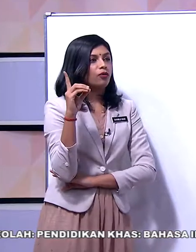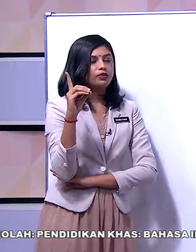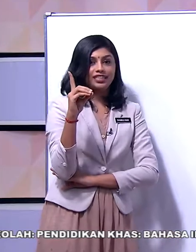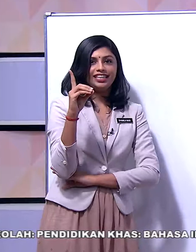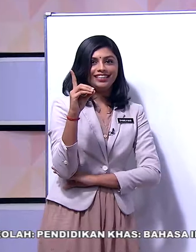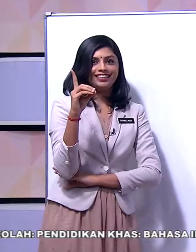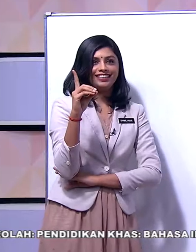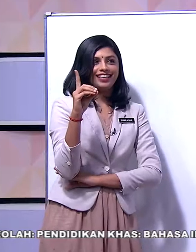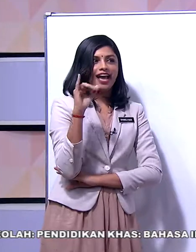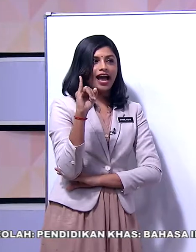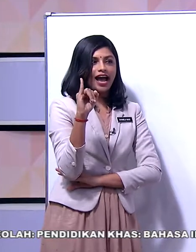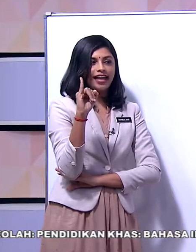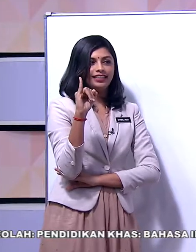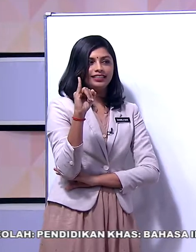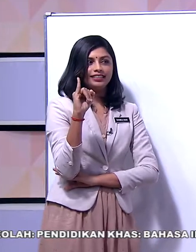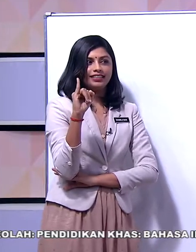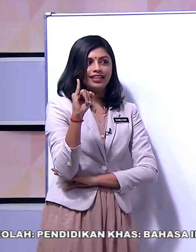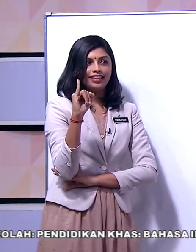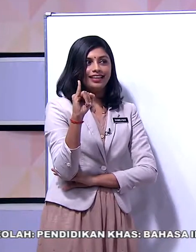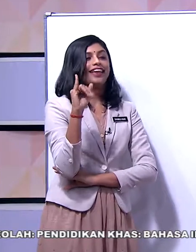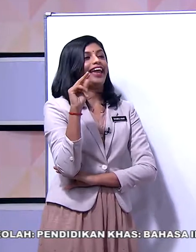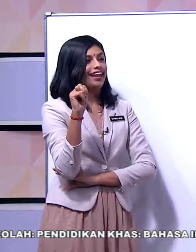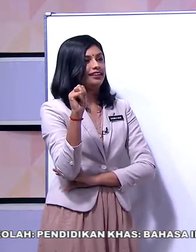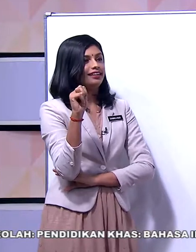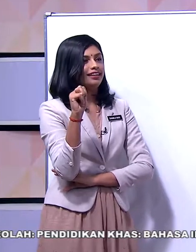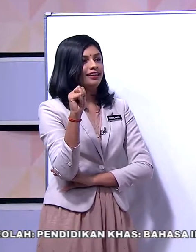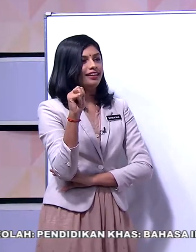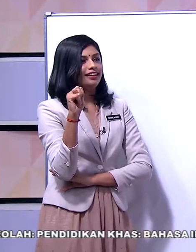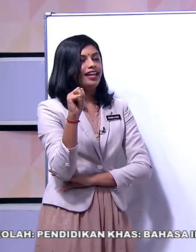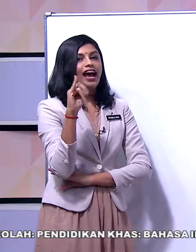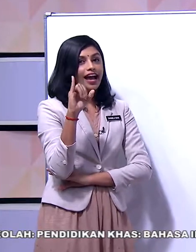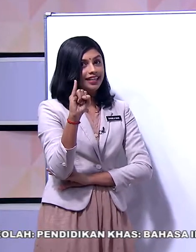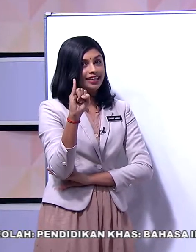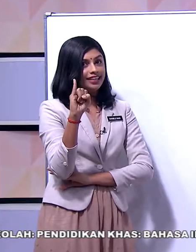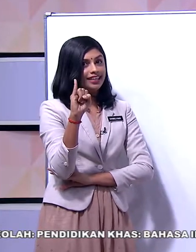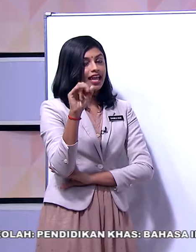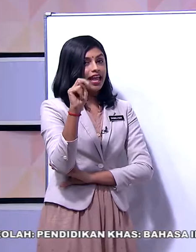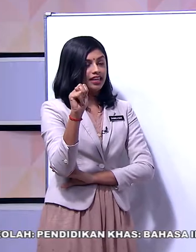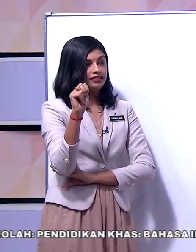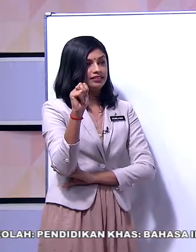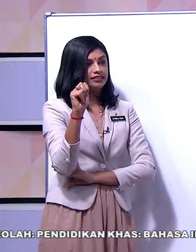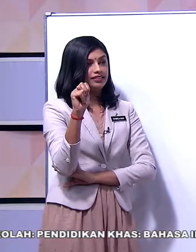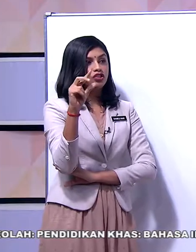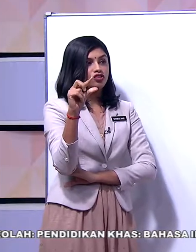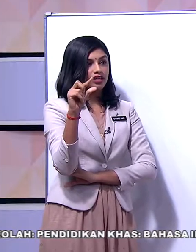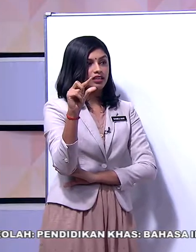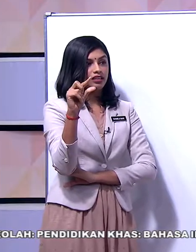D. D. I. I. Okay, N. N. I. I. N. N. G.